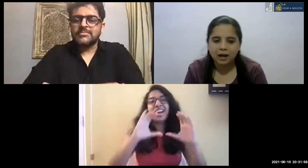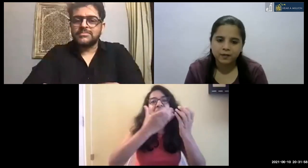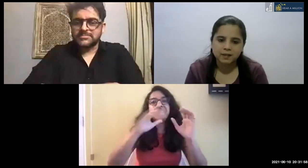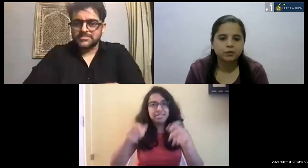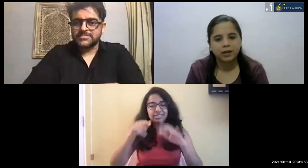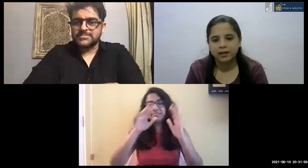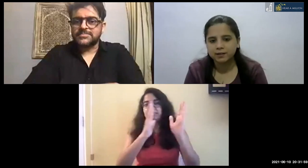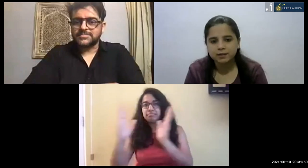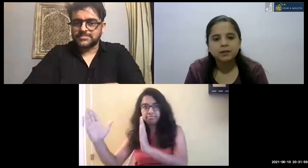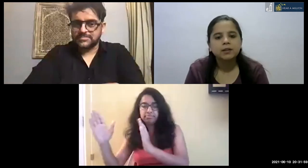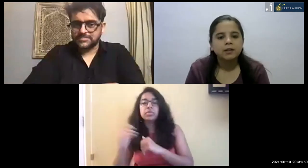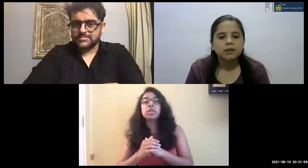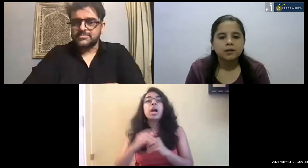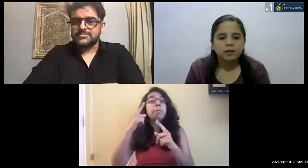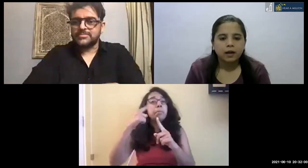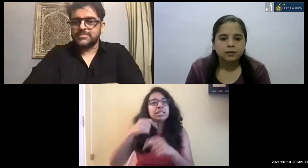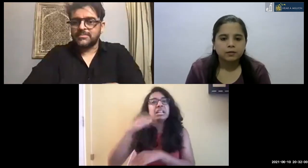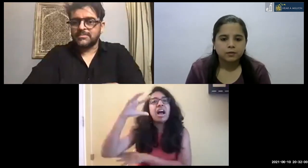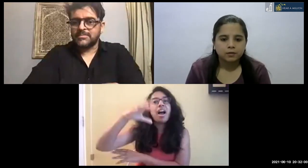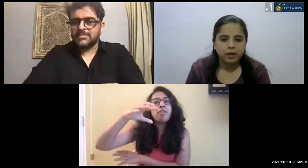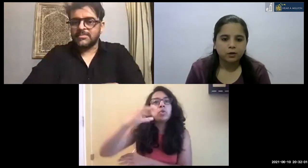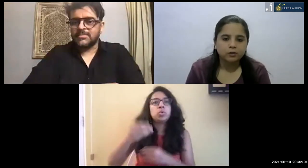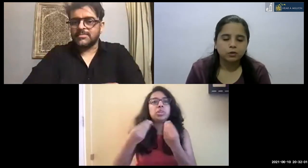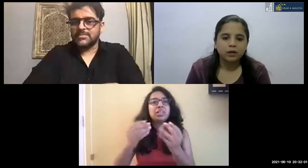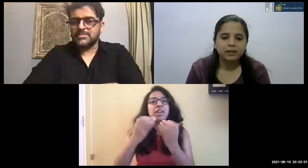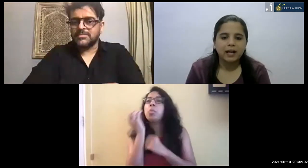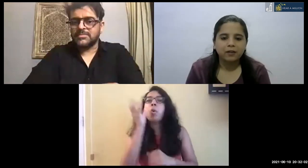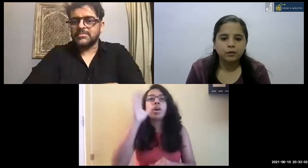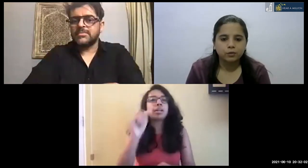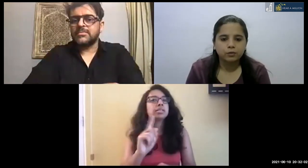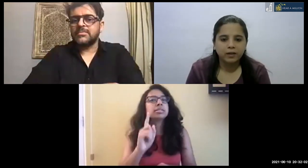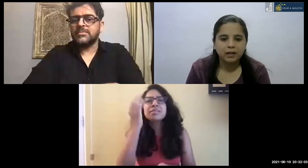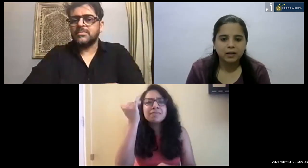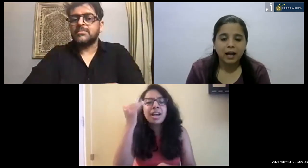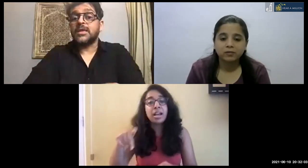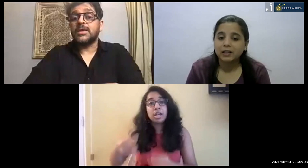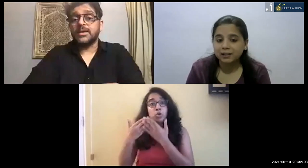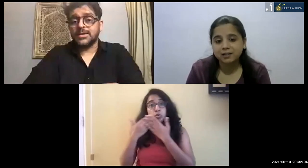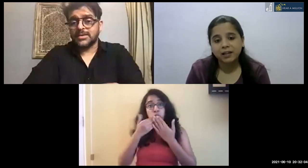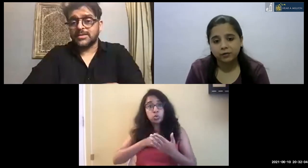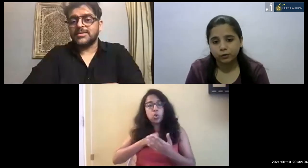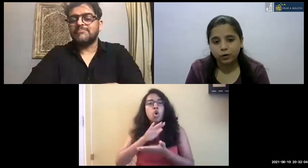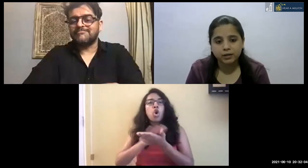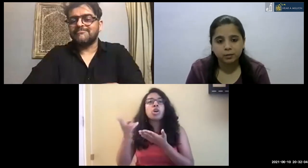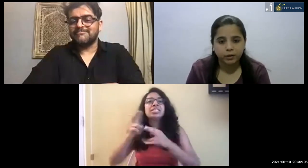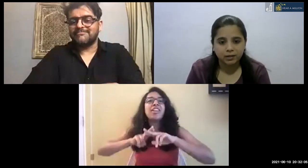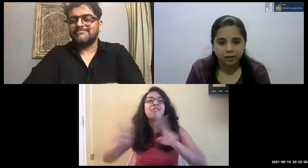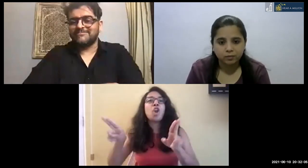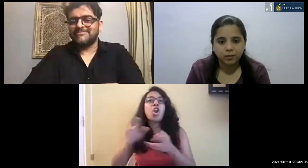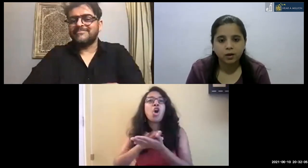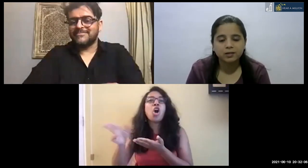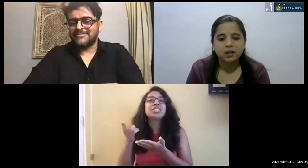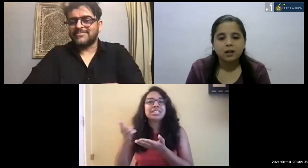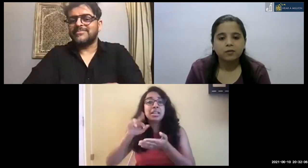or 2.5 hours or 3 hours. And also in the afternoon, we have the classes in the afternoon, not in the morning